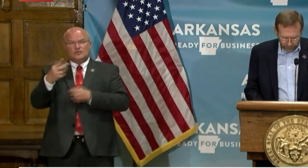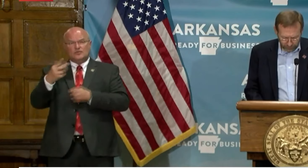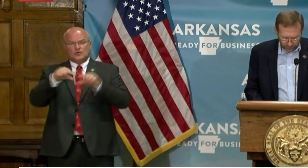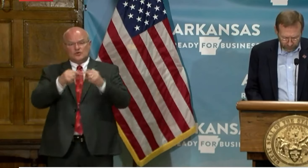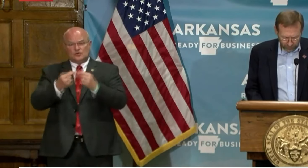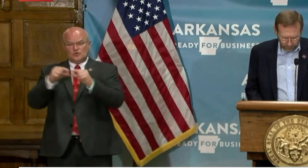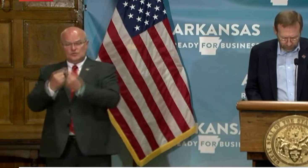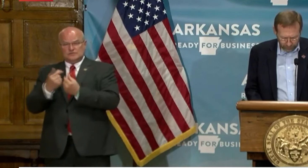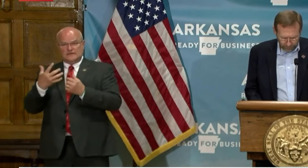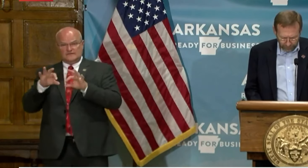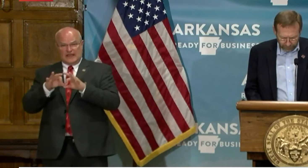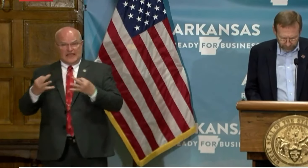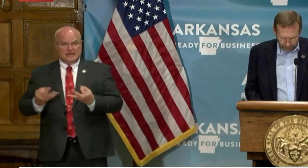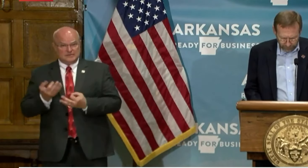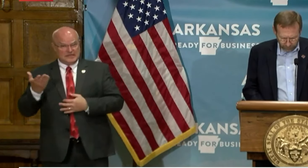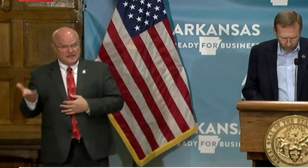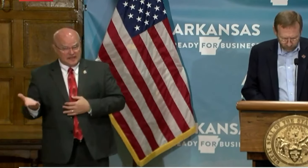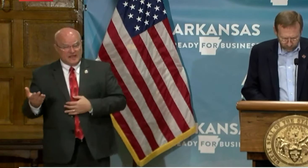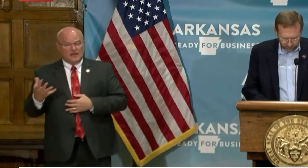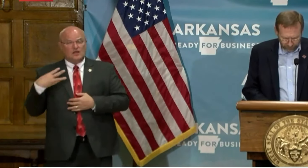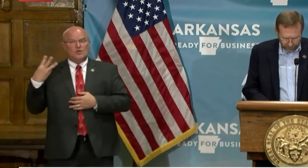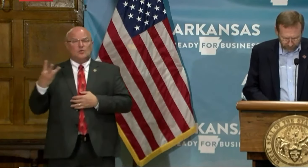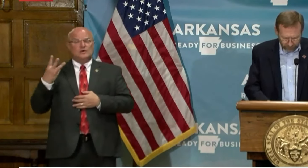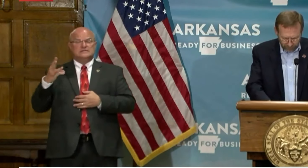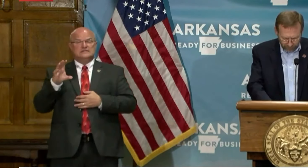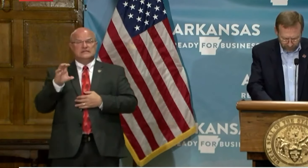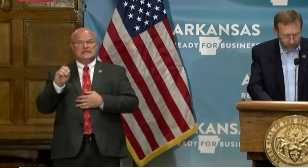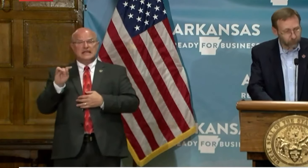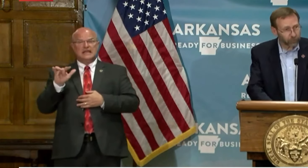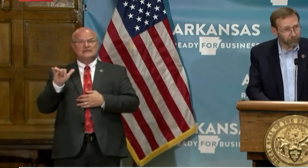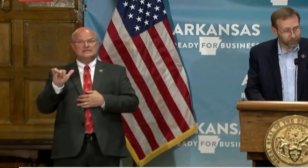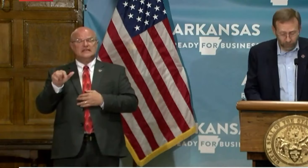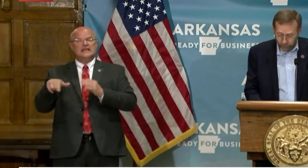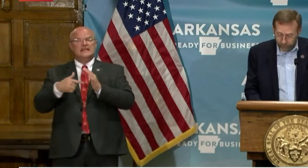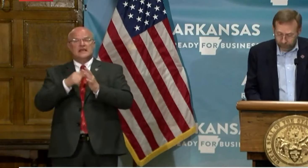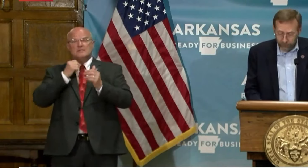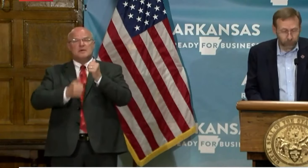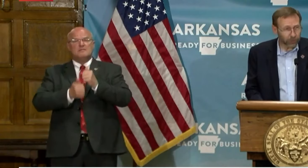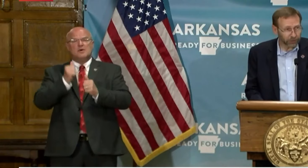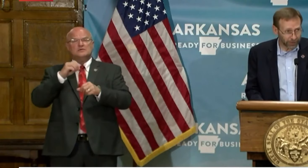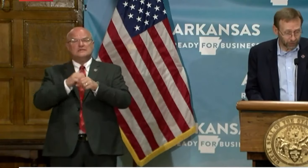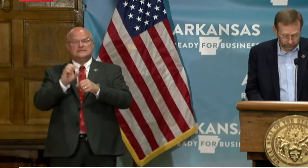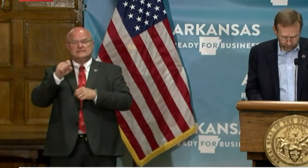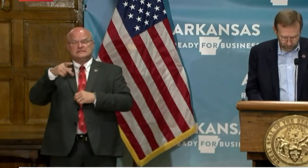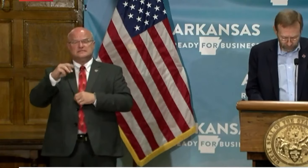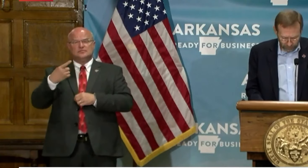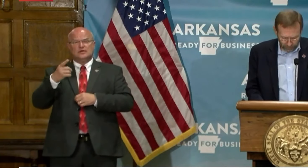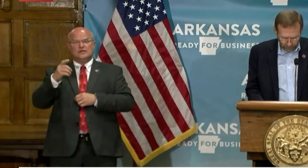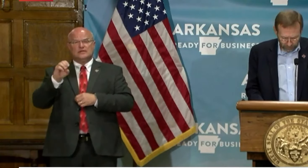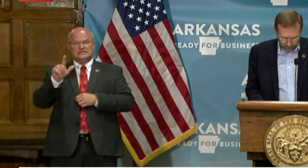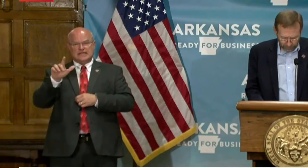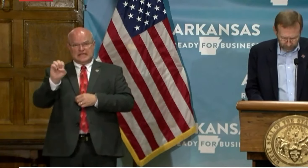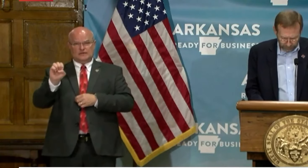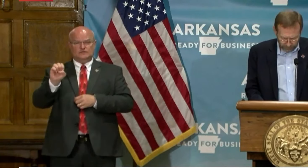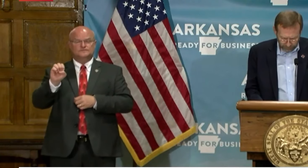clusters there. And in Washington County, these have been mostly in Springdale.